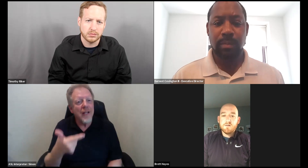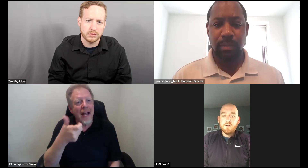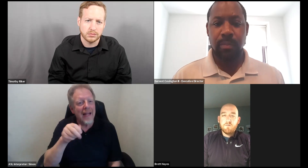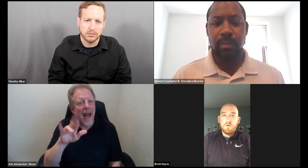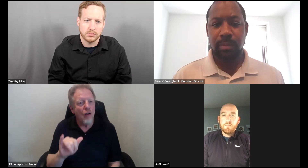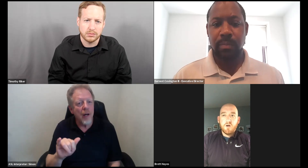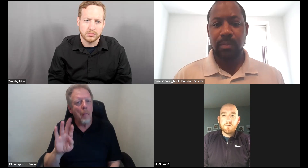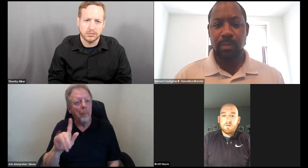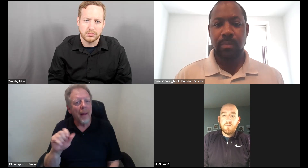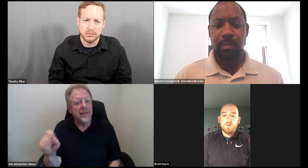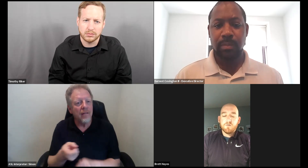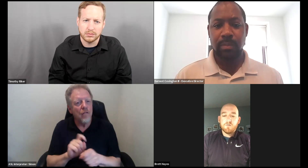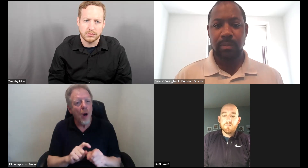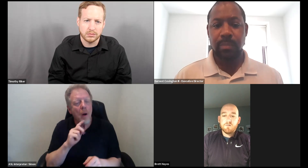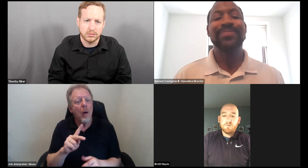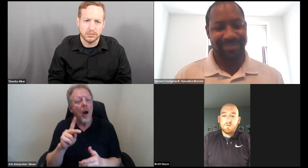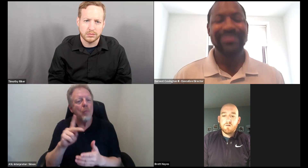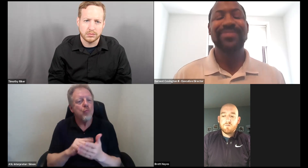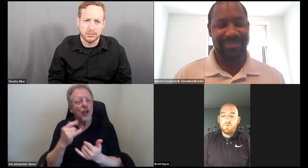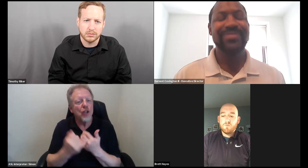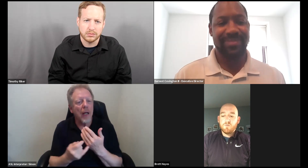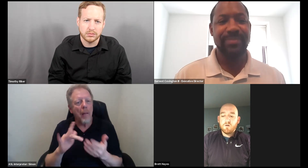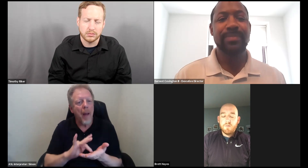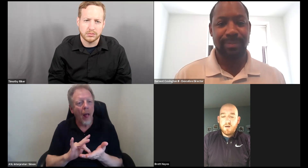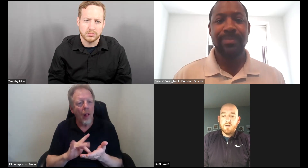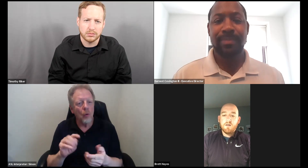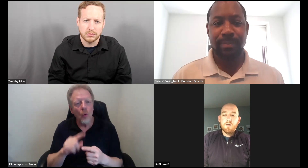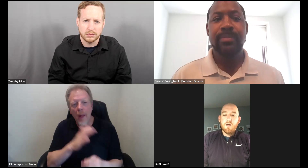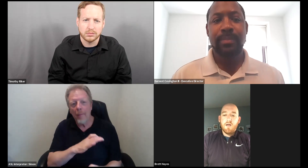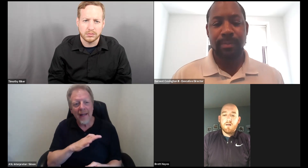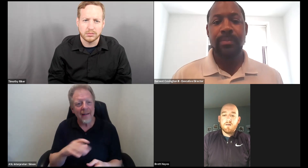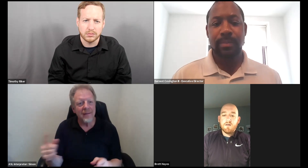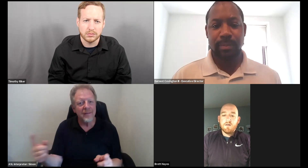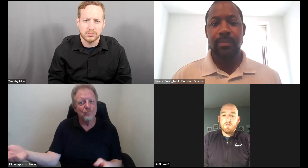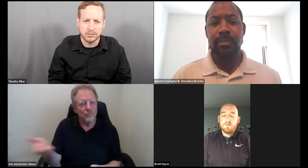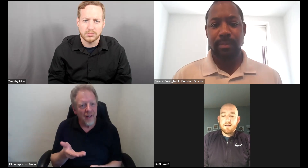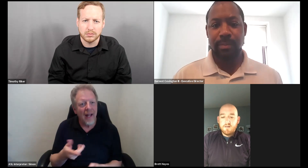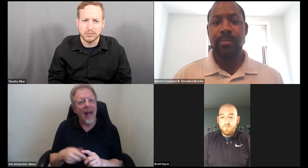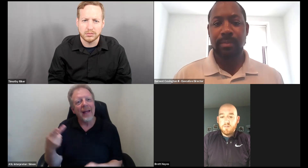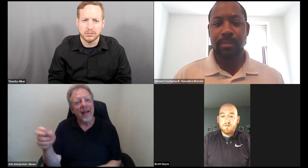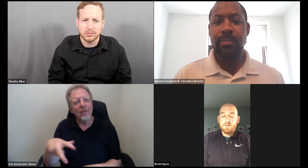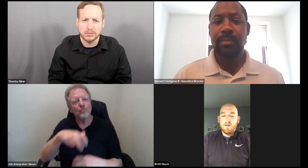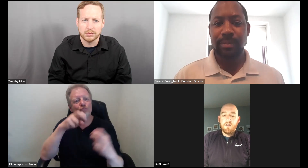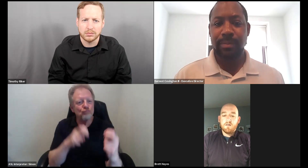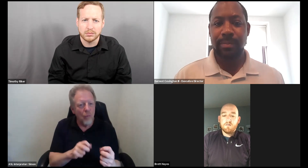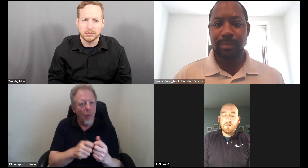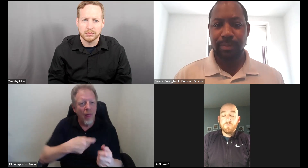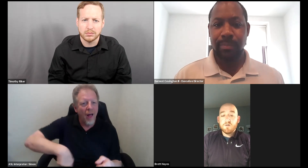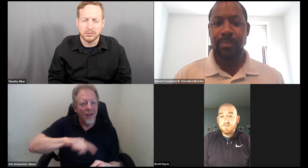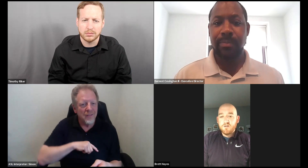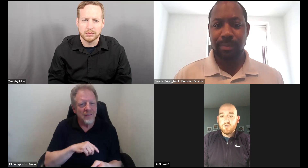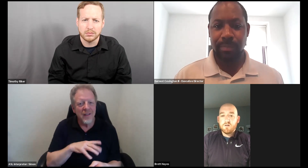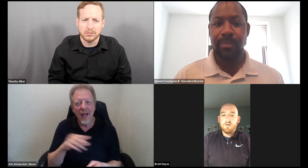Bliss from Project Medical to the committee, and he sat down with us and